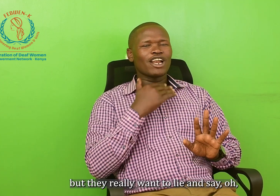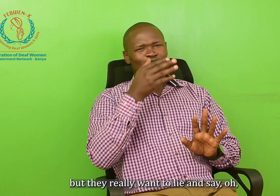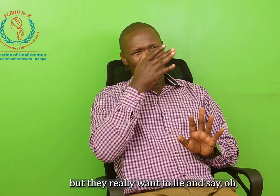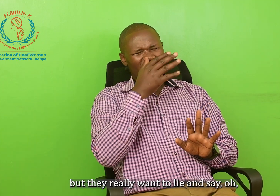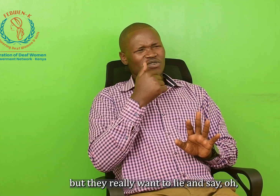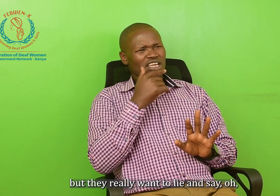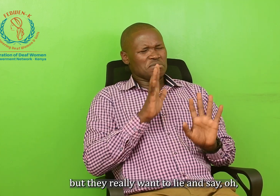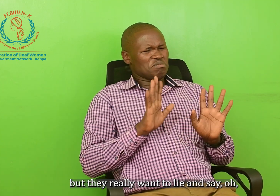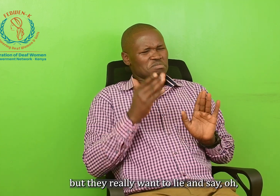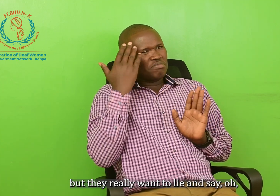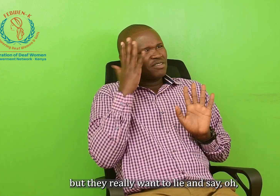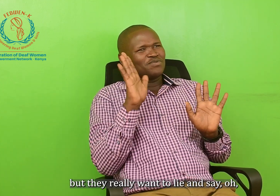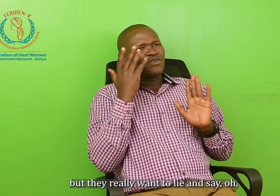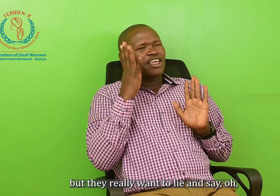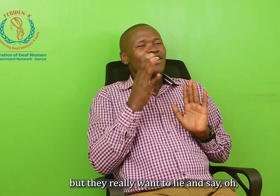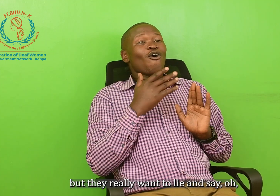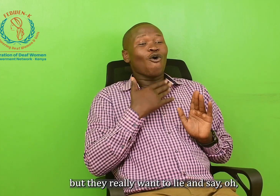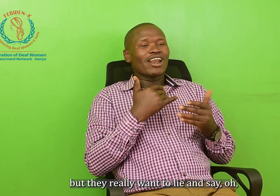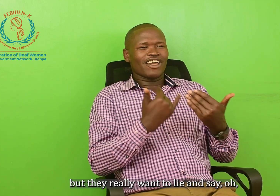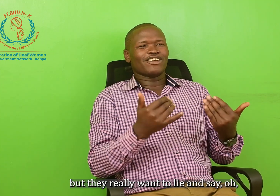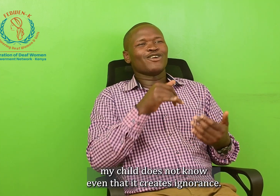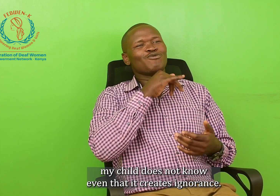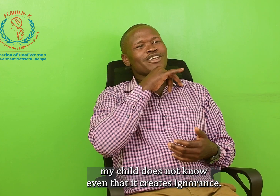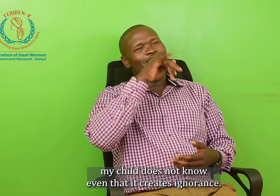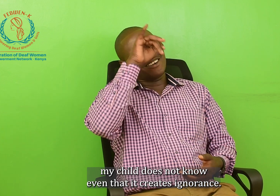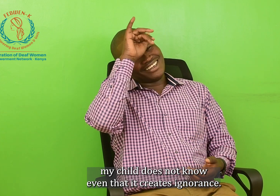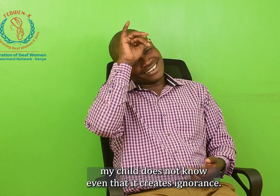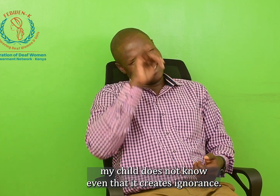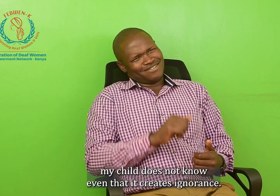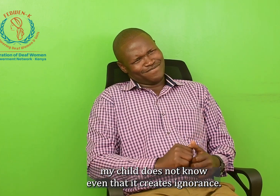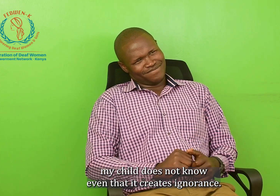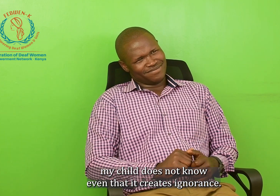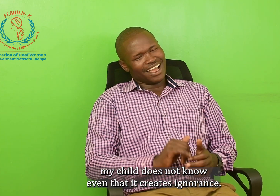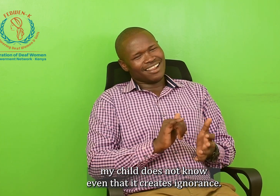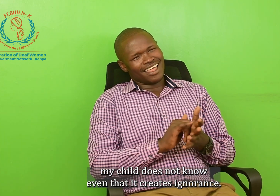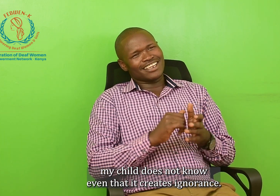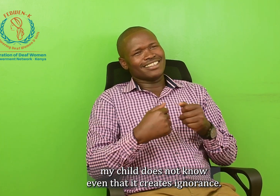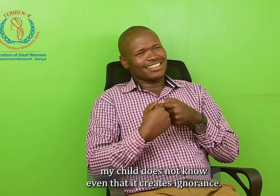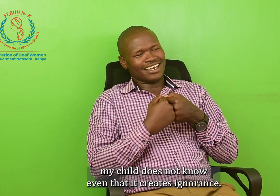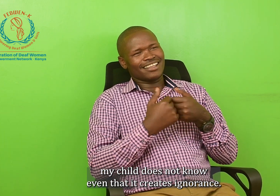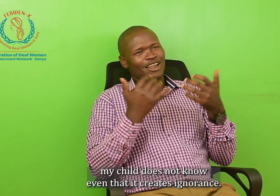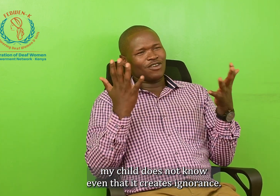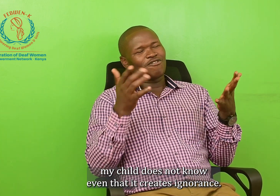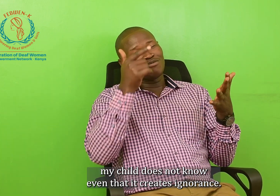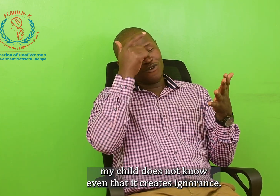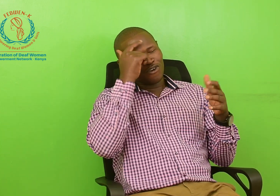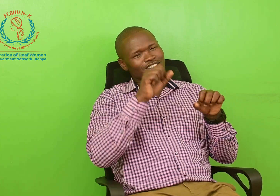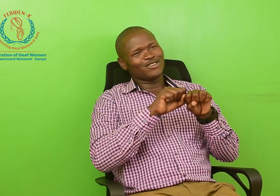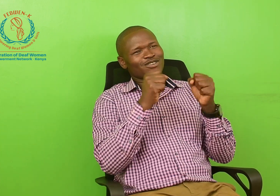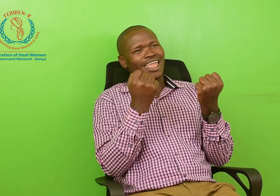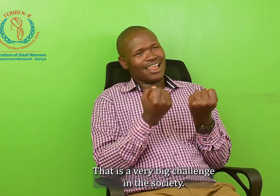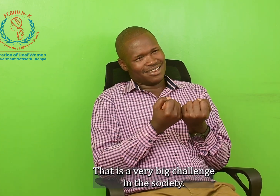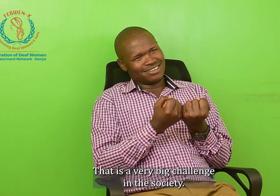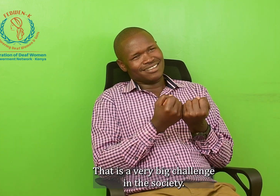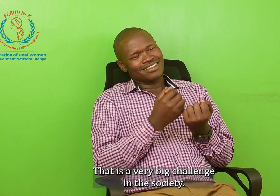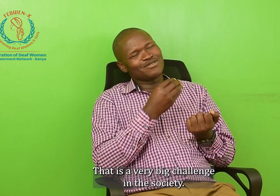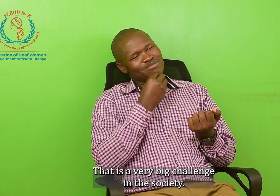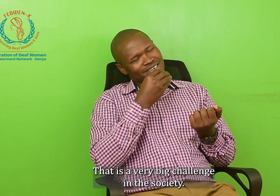they really want to lie and say like, my child does not know. Even that, it creates ignorance. That is a very big challenge